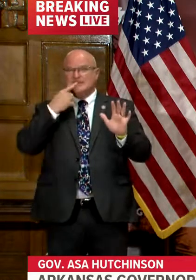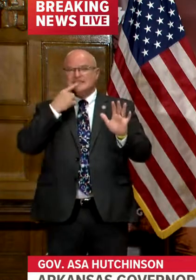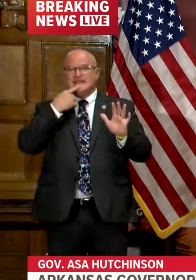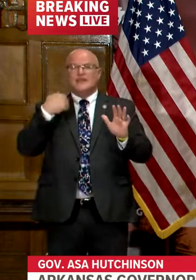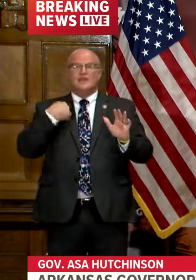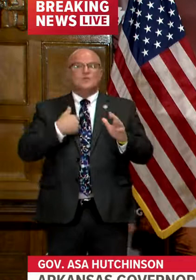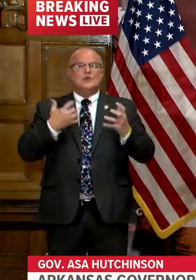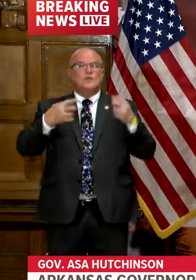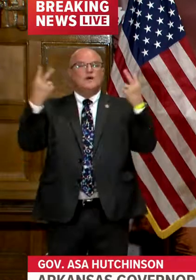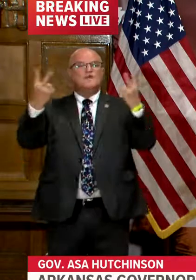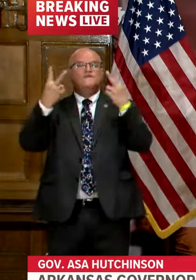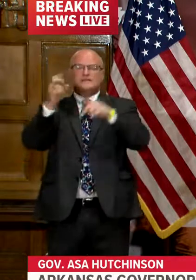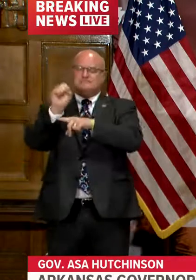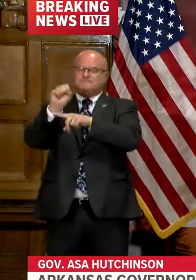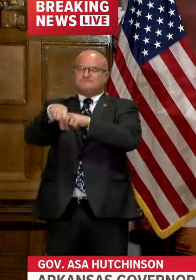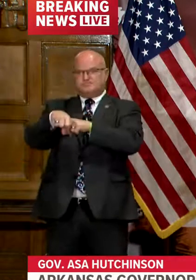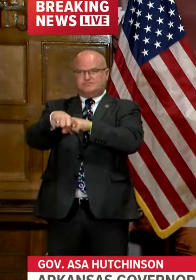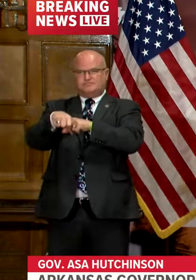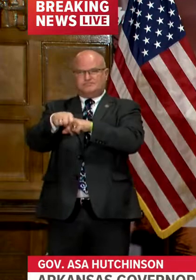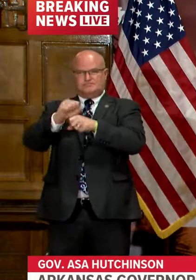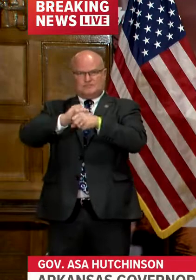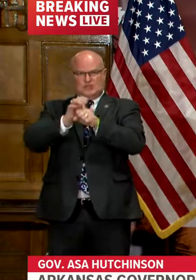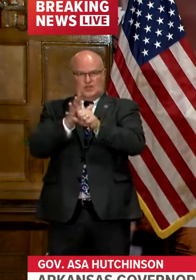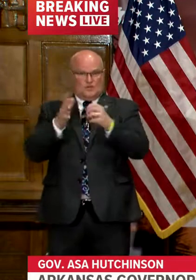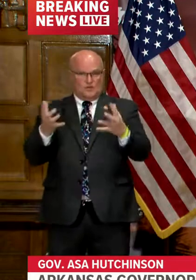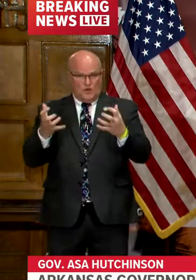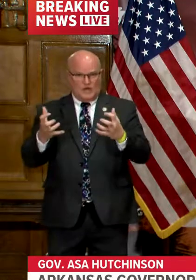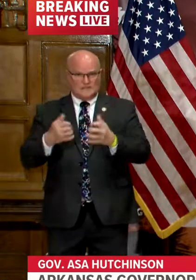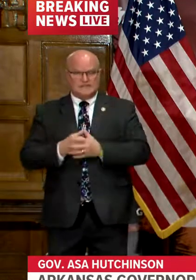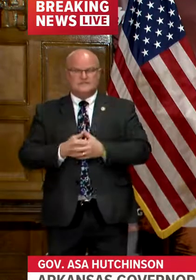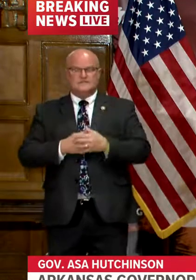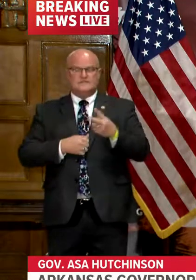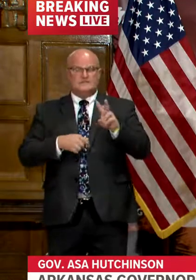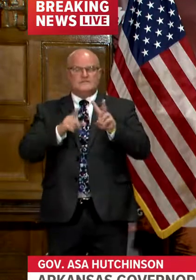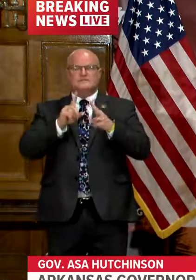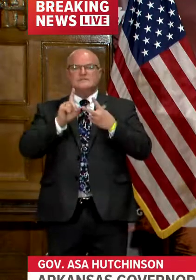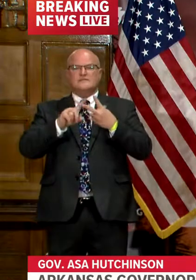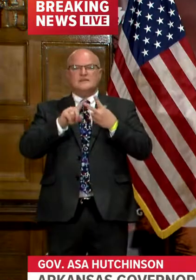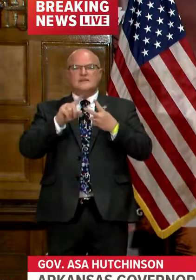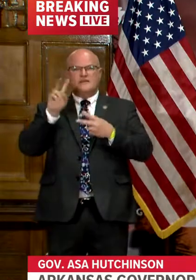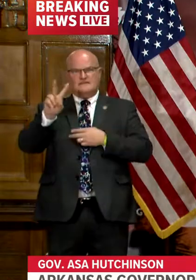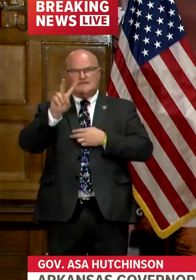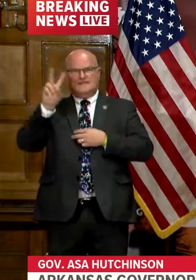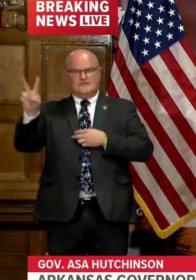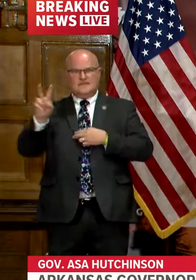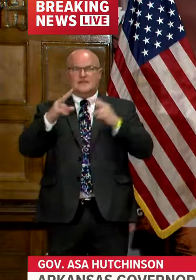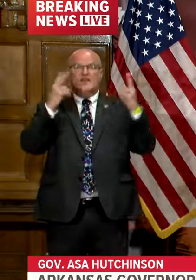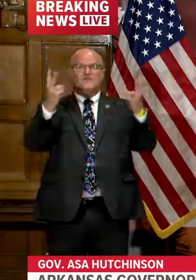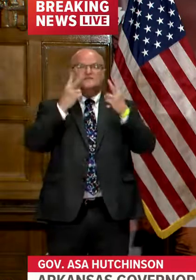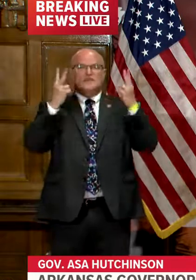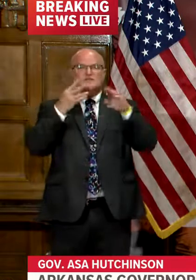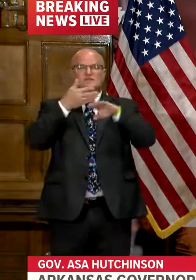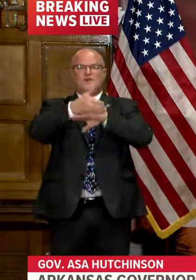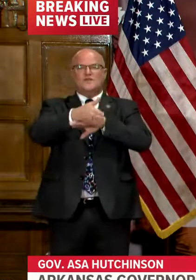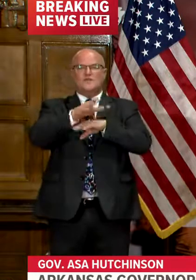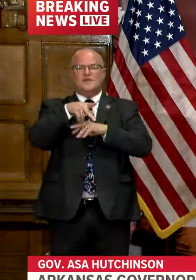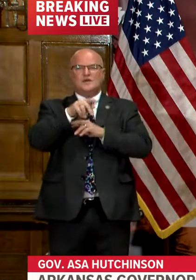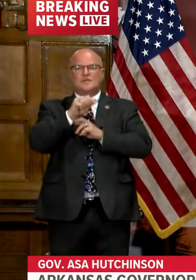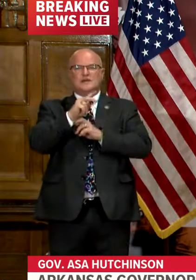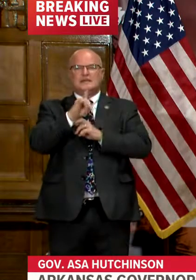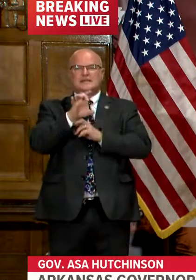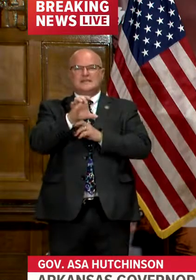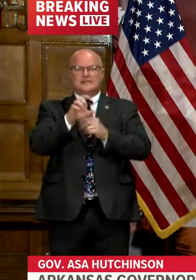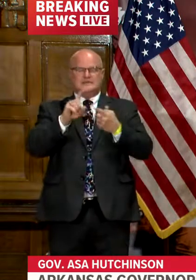we want victory over this pandemic. And there's 2 V's as a key to victory over the pandemic, and that